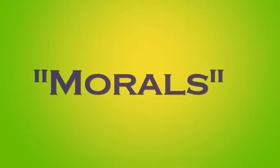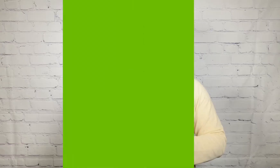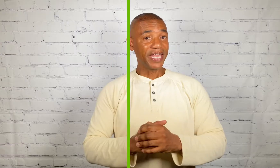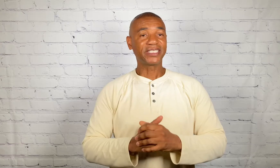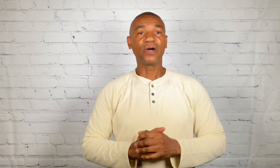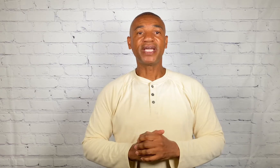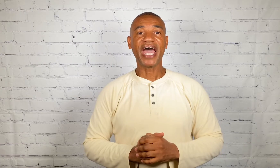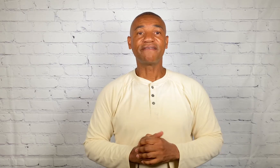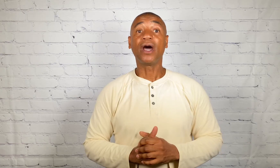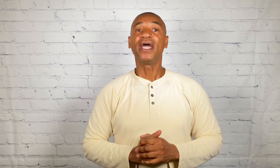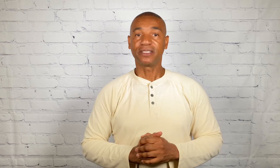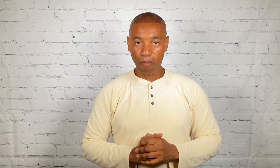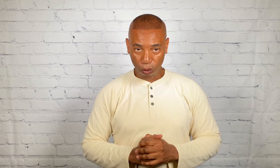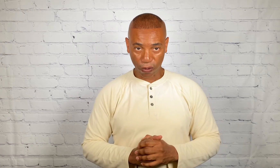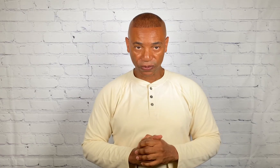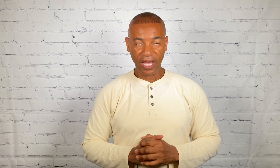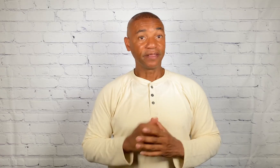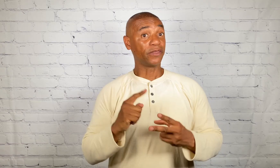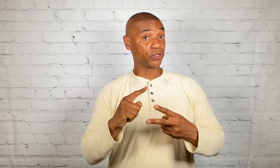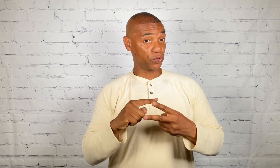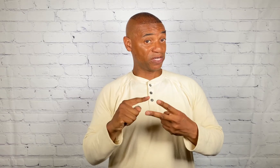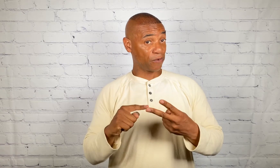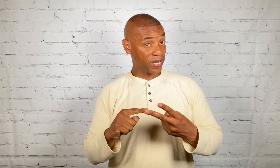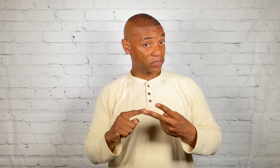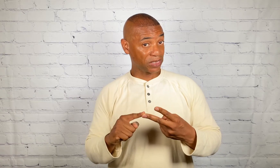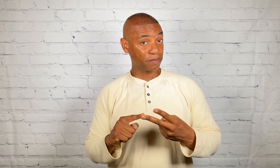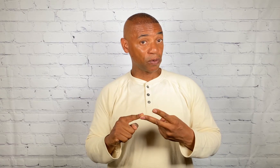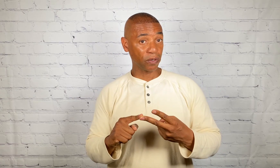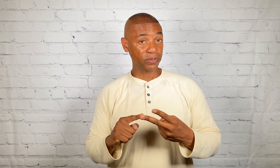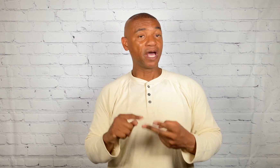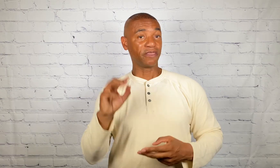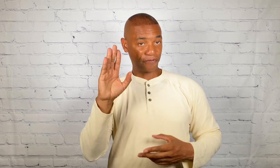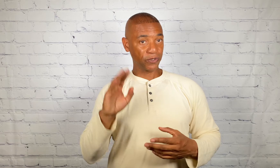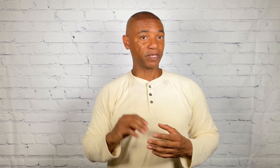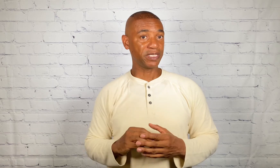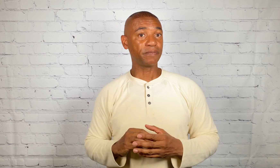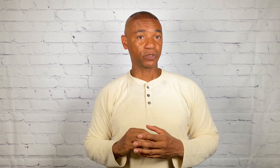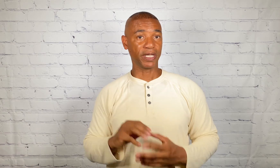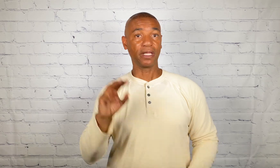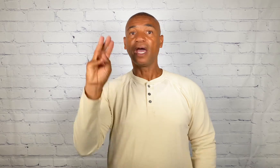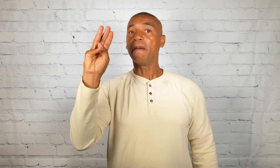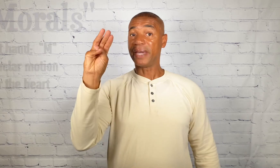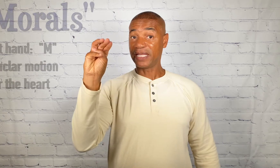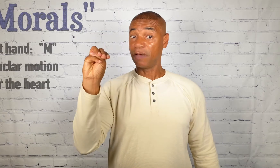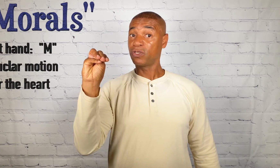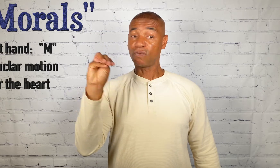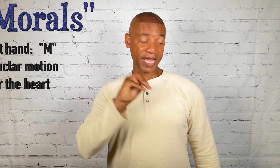The next sign we have is morals. Now there are two different ways to sign morals. The first, let me demonstrate it. Make an M with the right